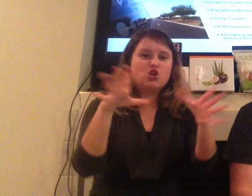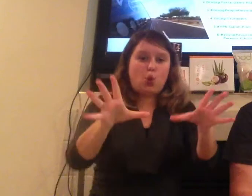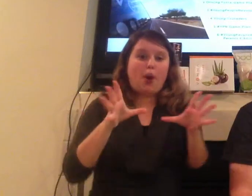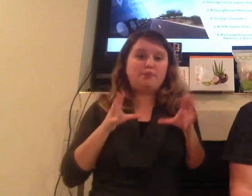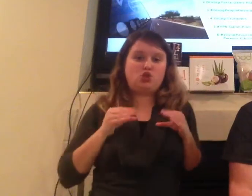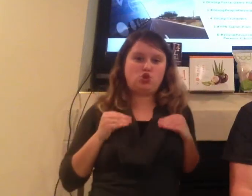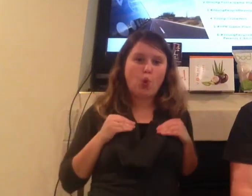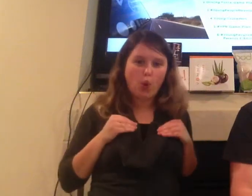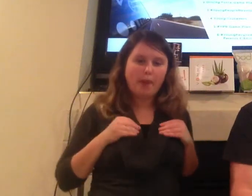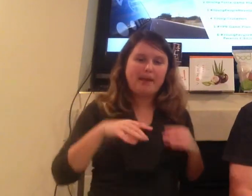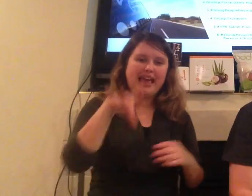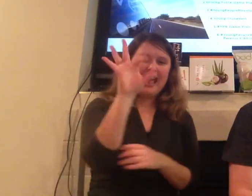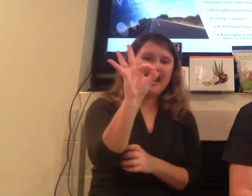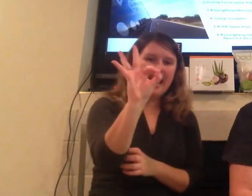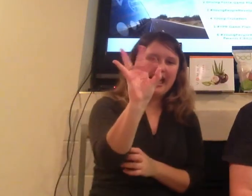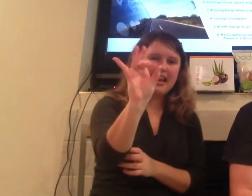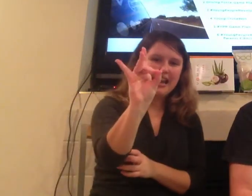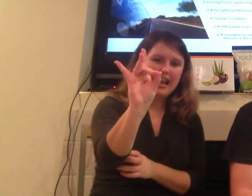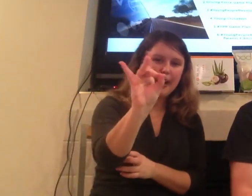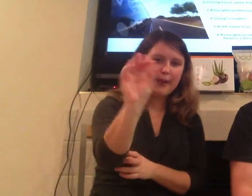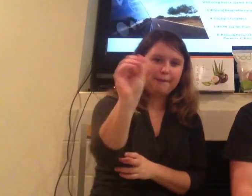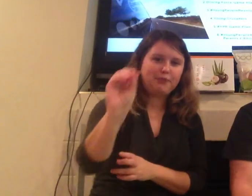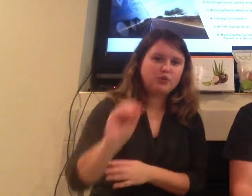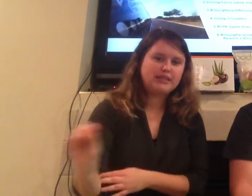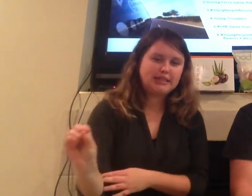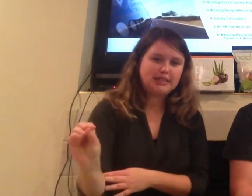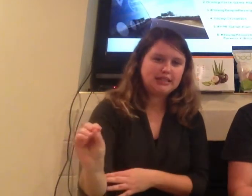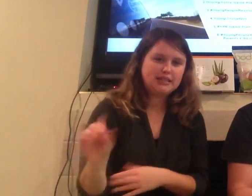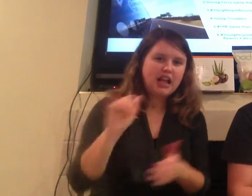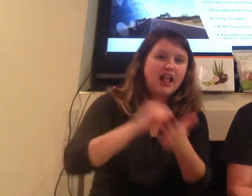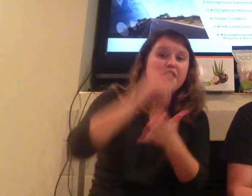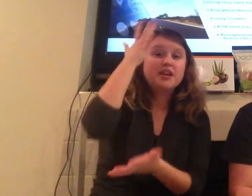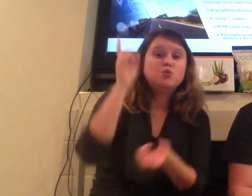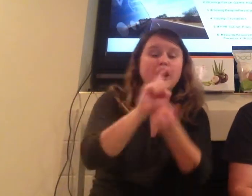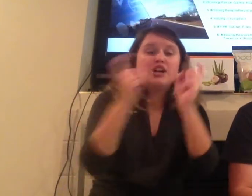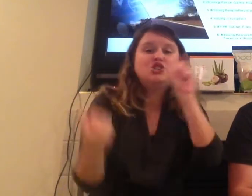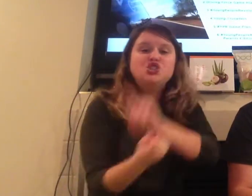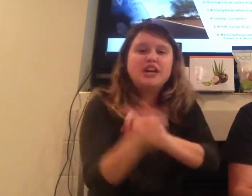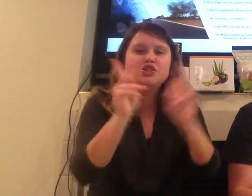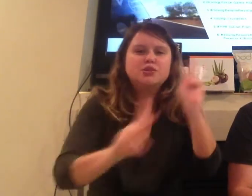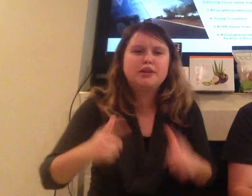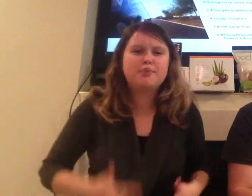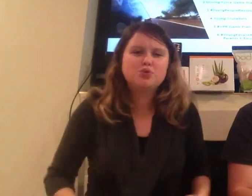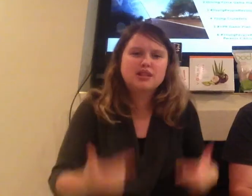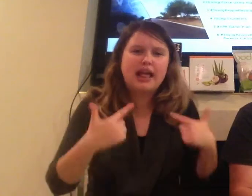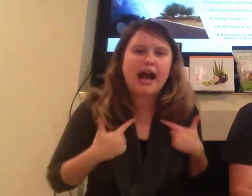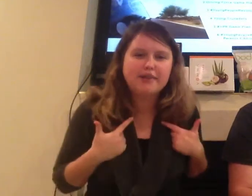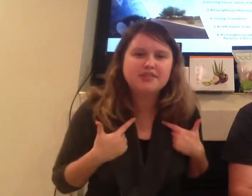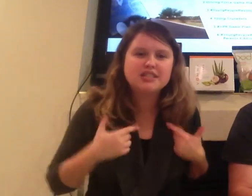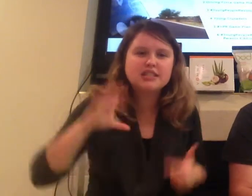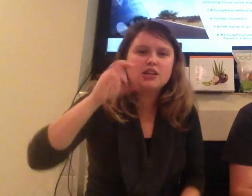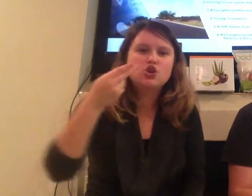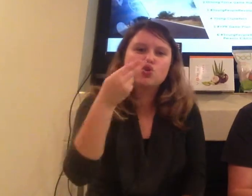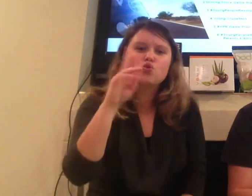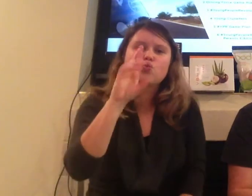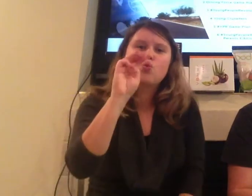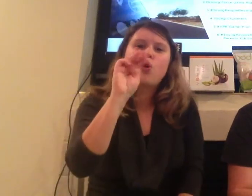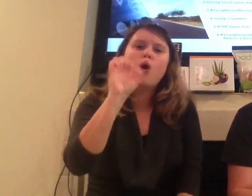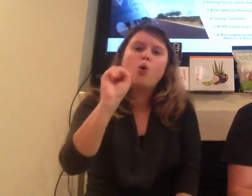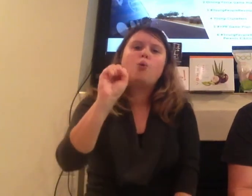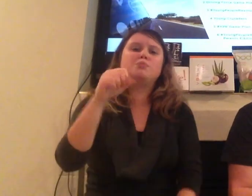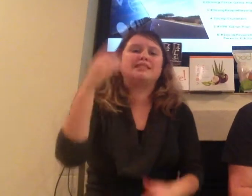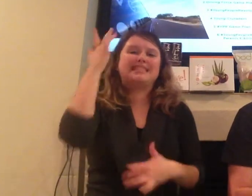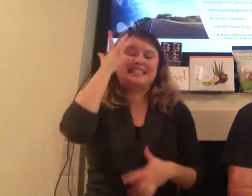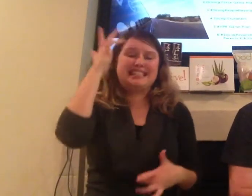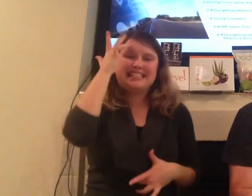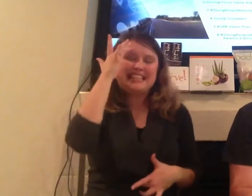at 98%. That's why it changes people's lives. Crohn's disease, fibromyalgia,